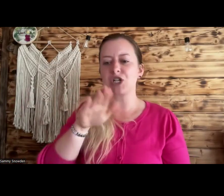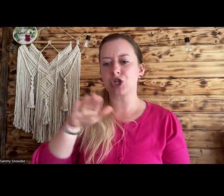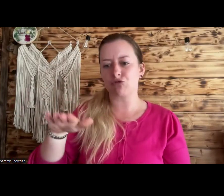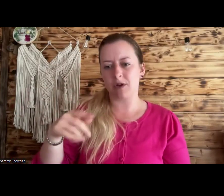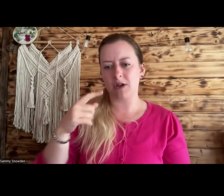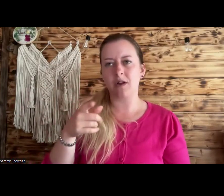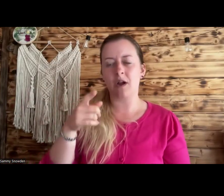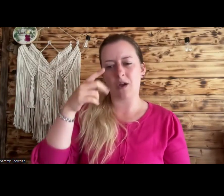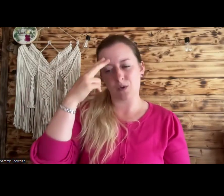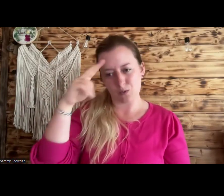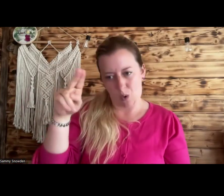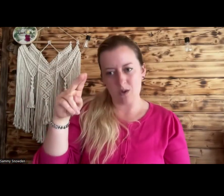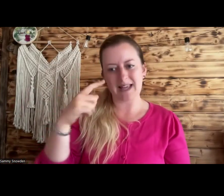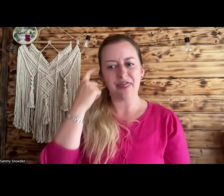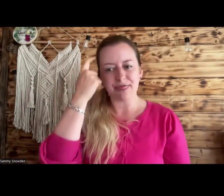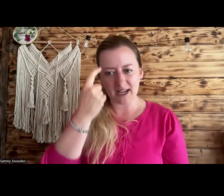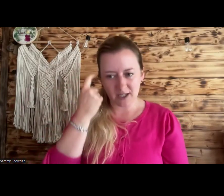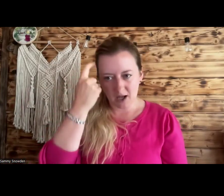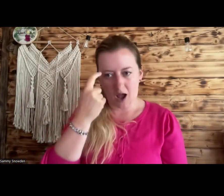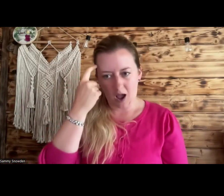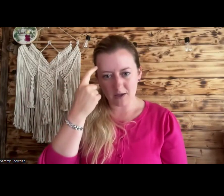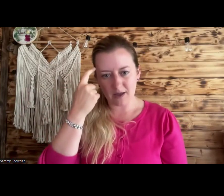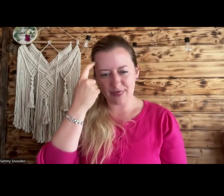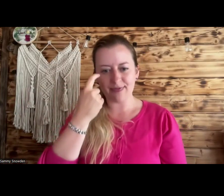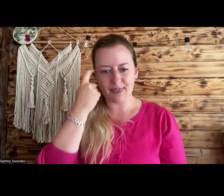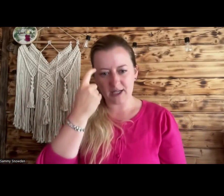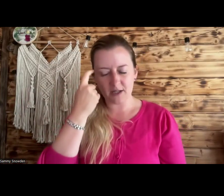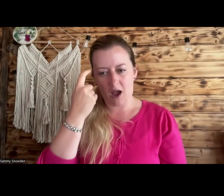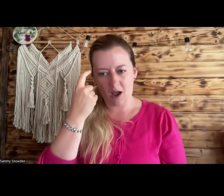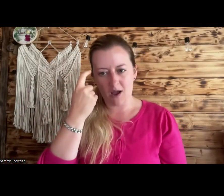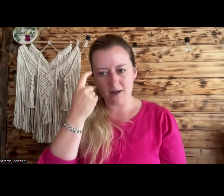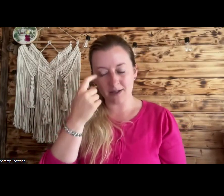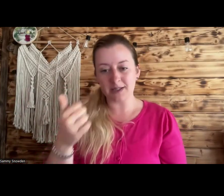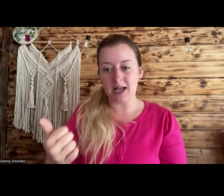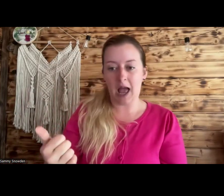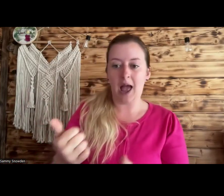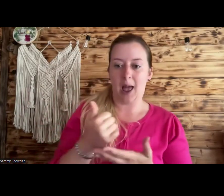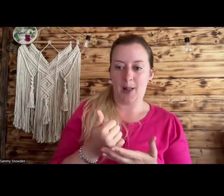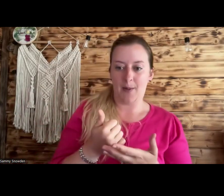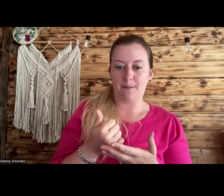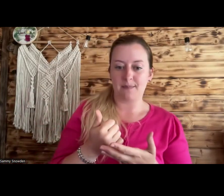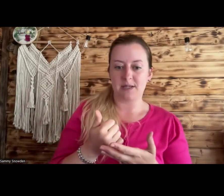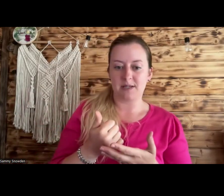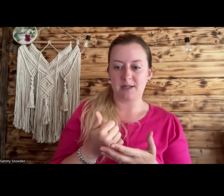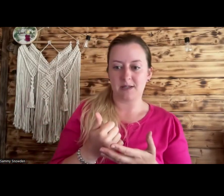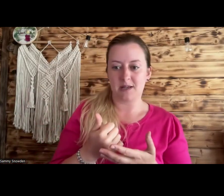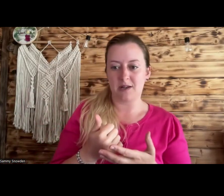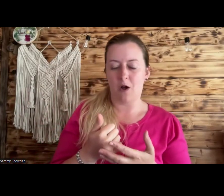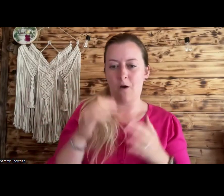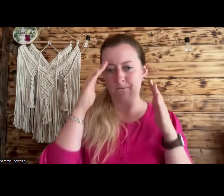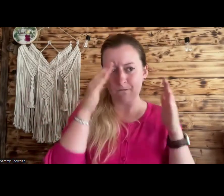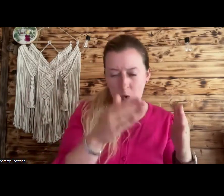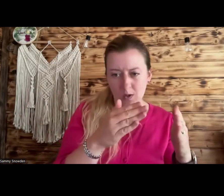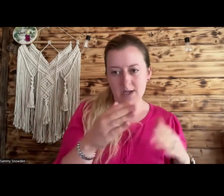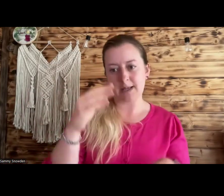really lovely blend, and it really aids focus, memory, and concentration. So imagine we're at school